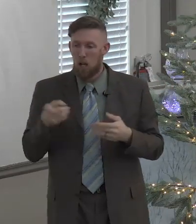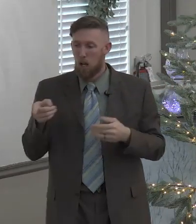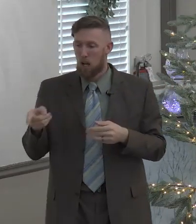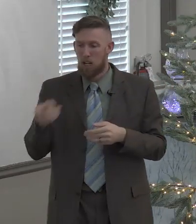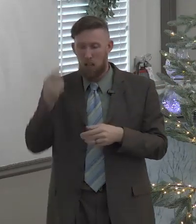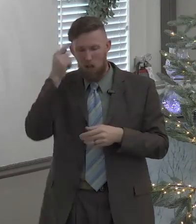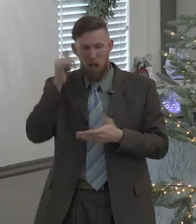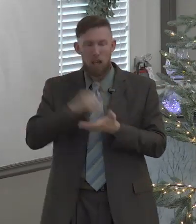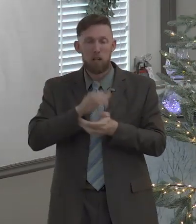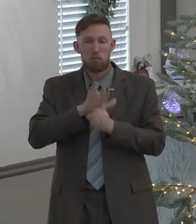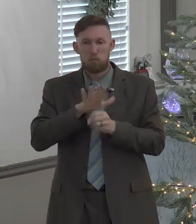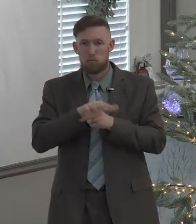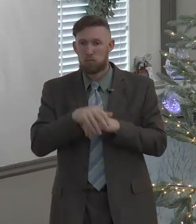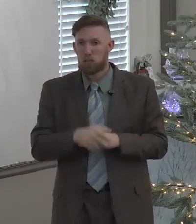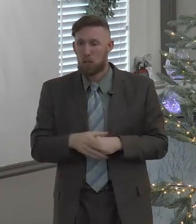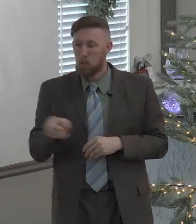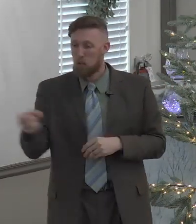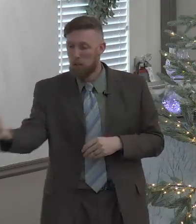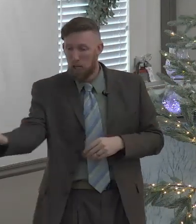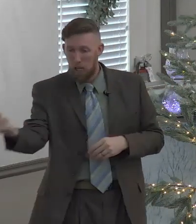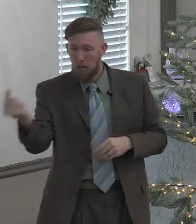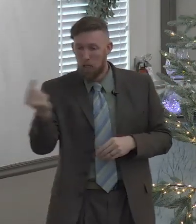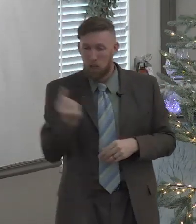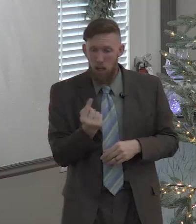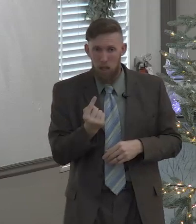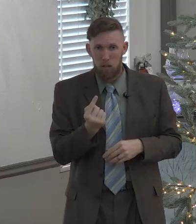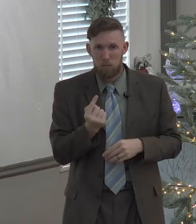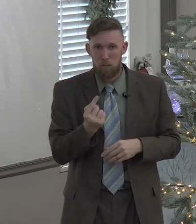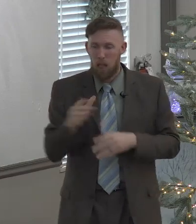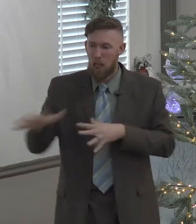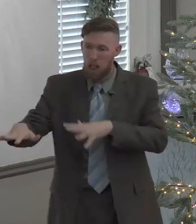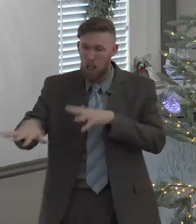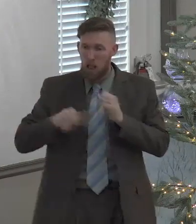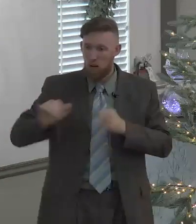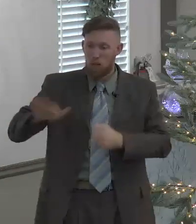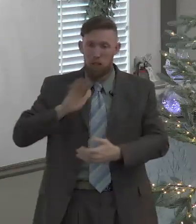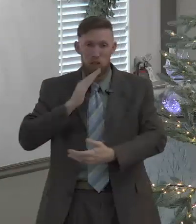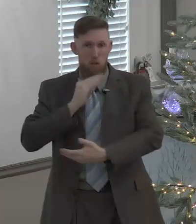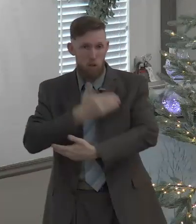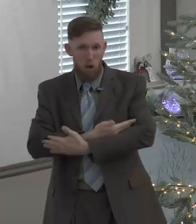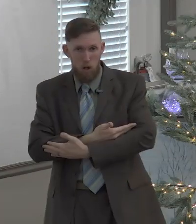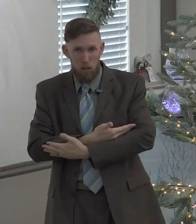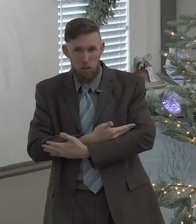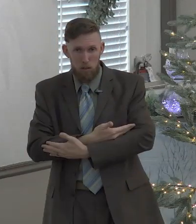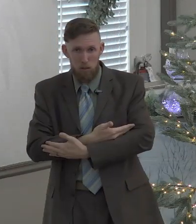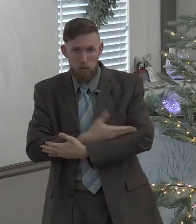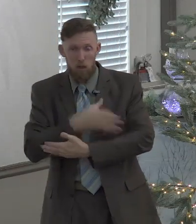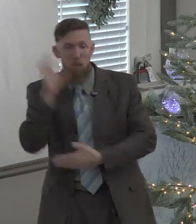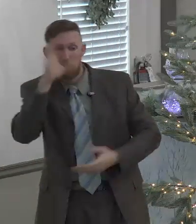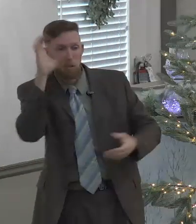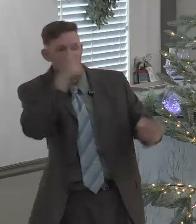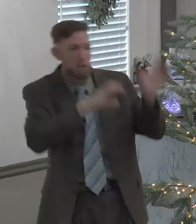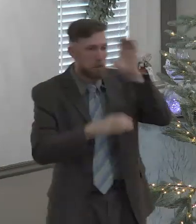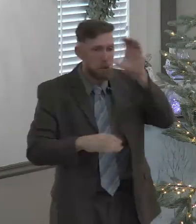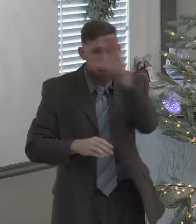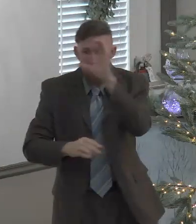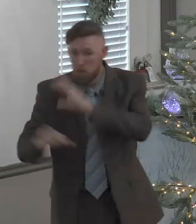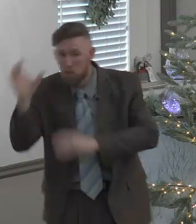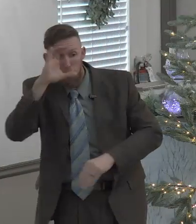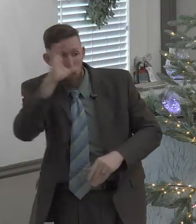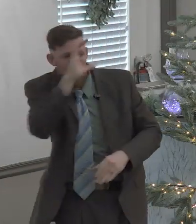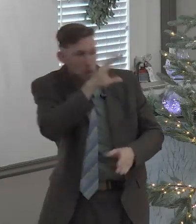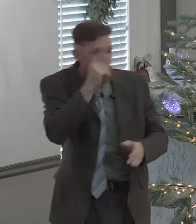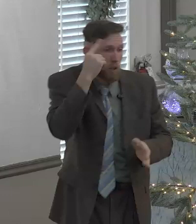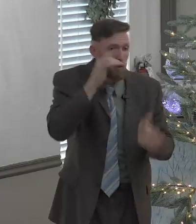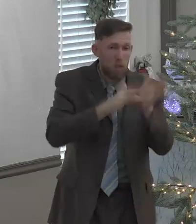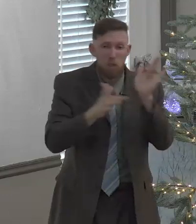And what he heard was enough. And so when he left his home, his girl was very sick, nigh unto death, and he left in